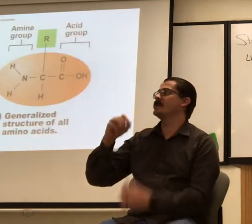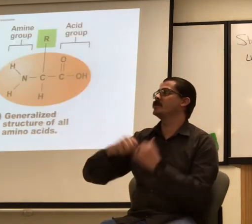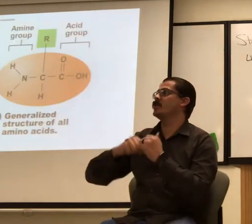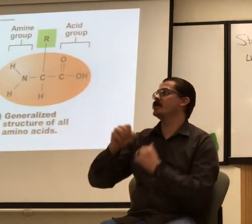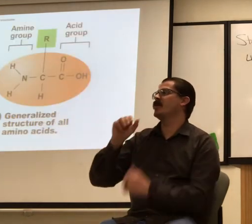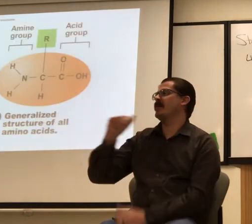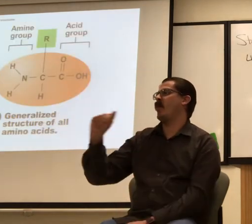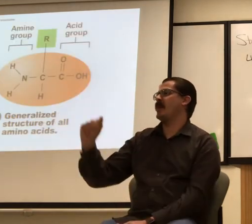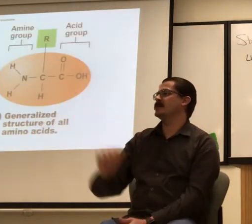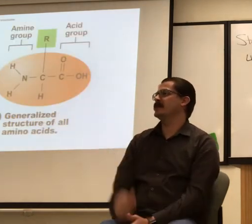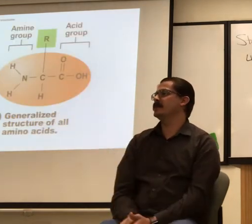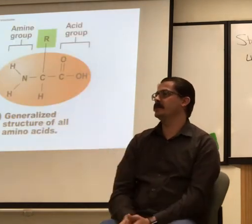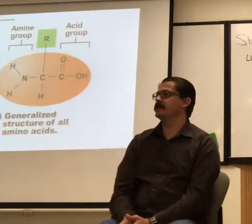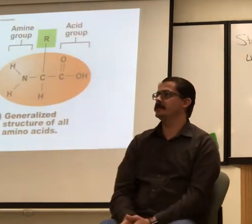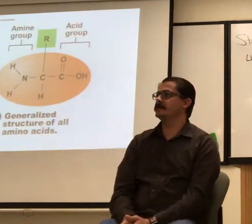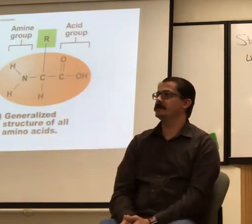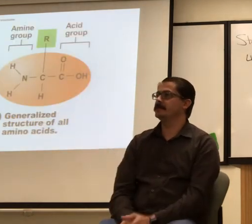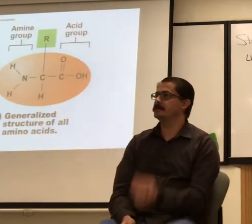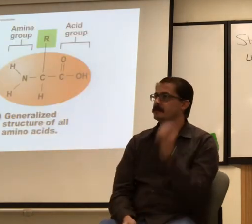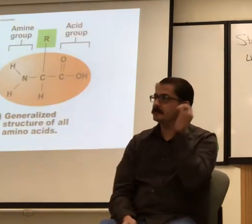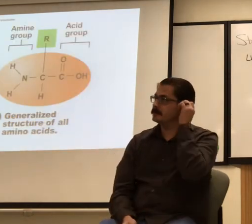Moving on.